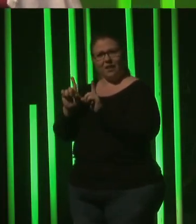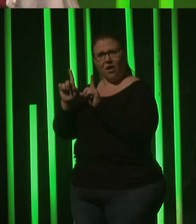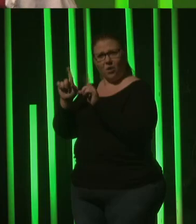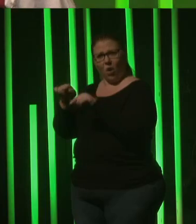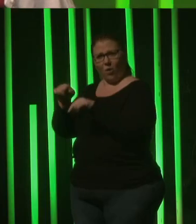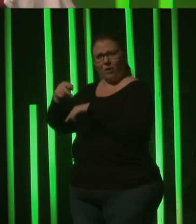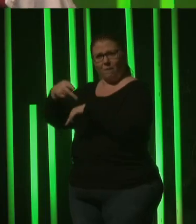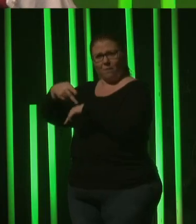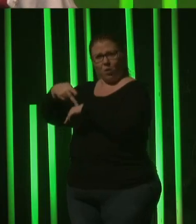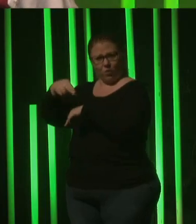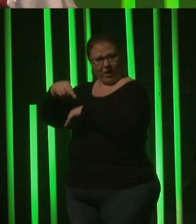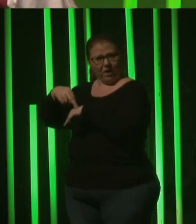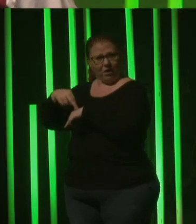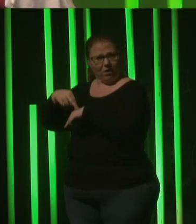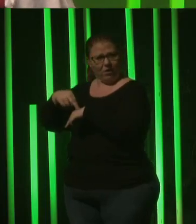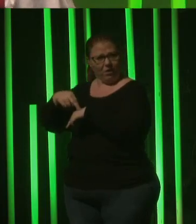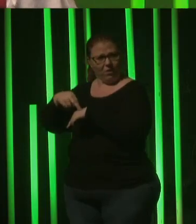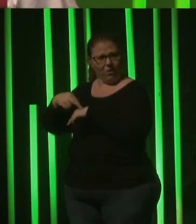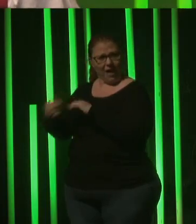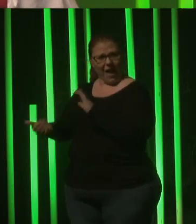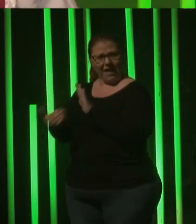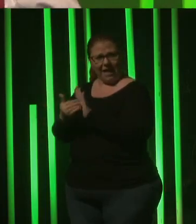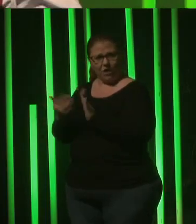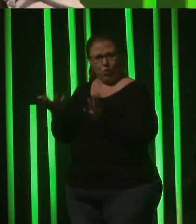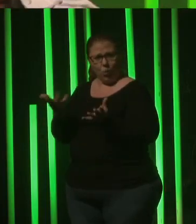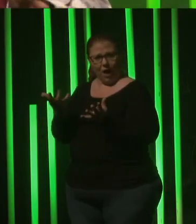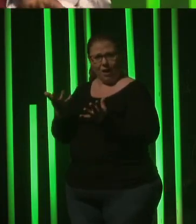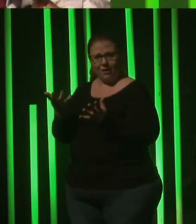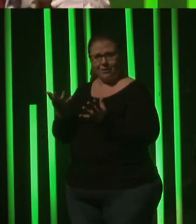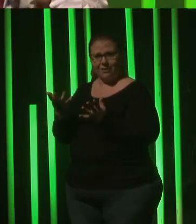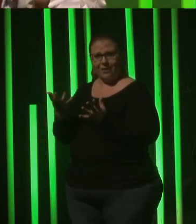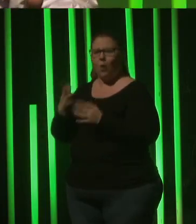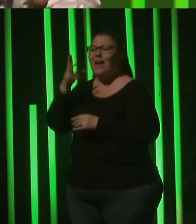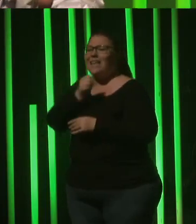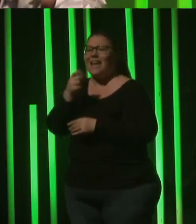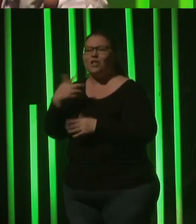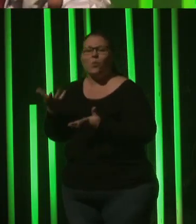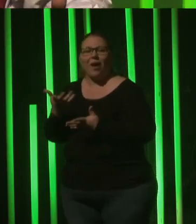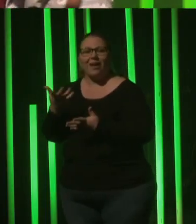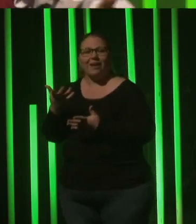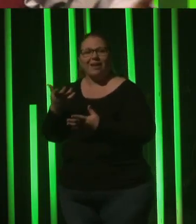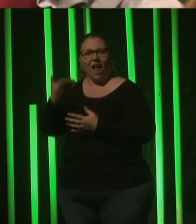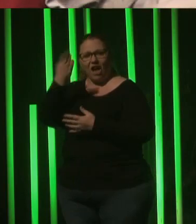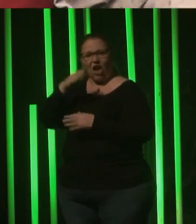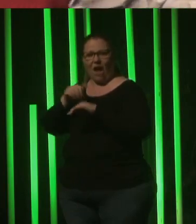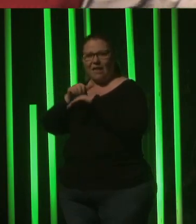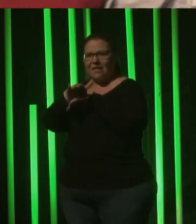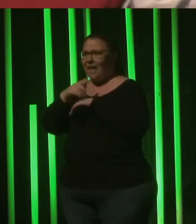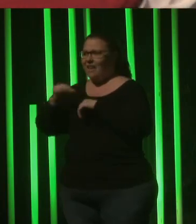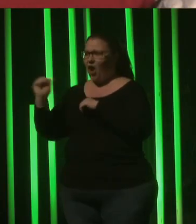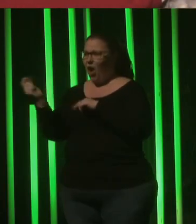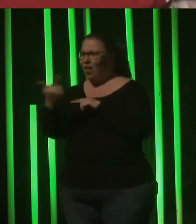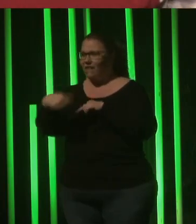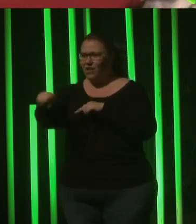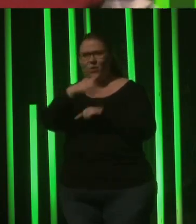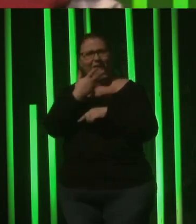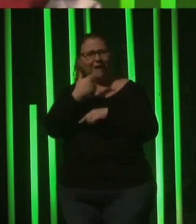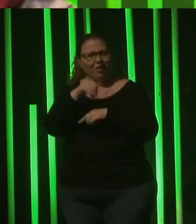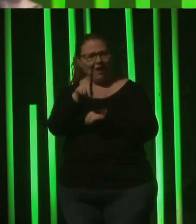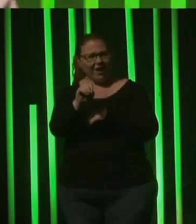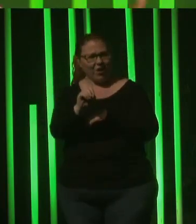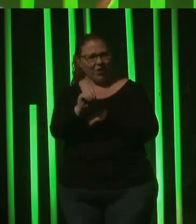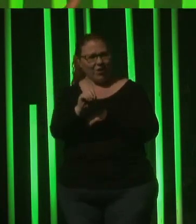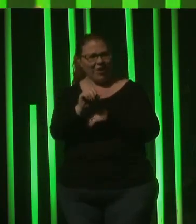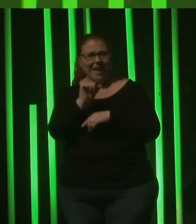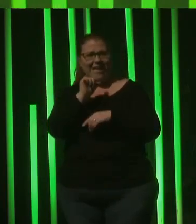Rico. But guess what? He's sending you to Colorado. All throughout, it's no different.